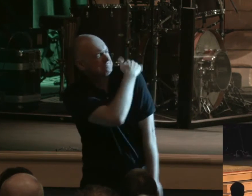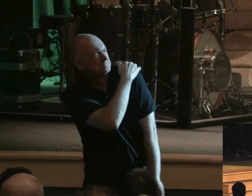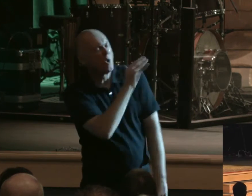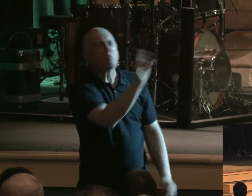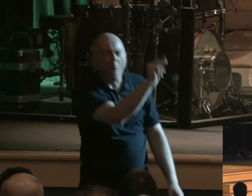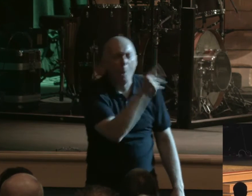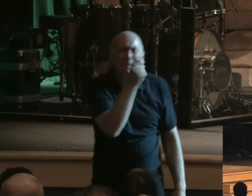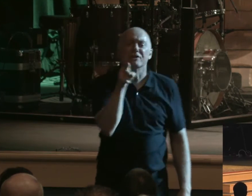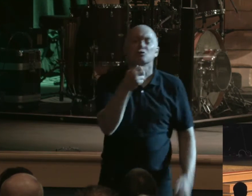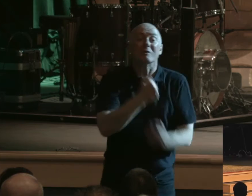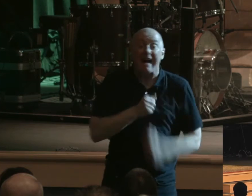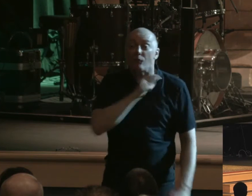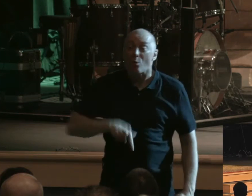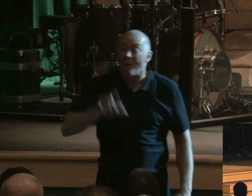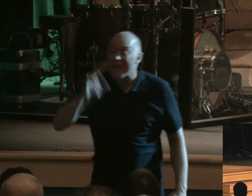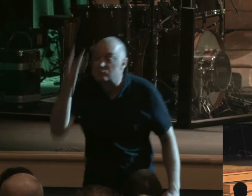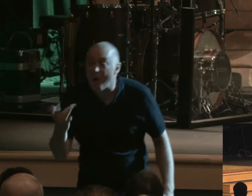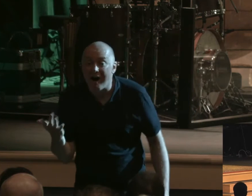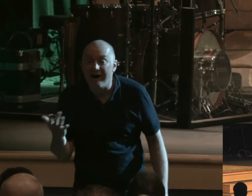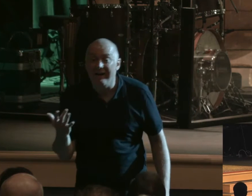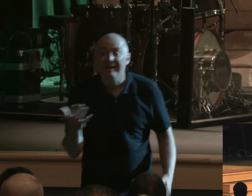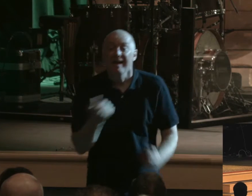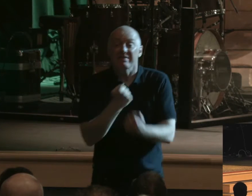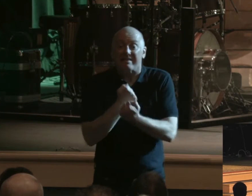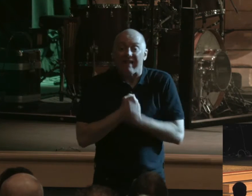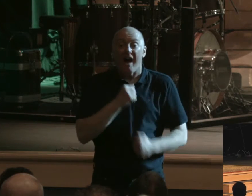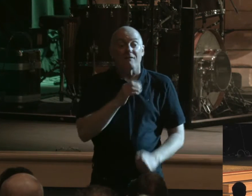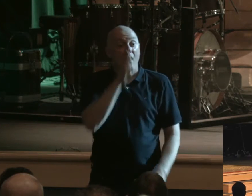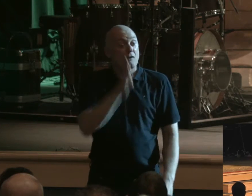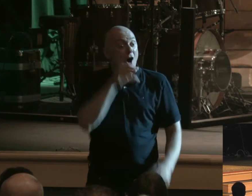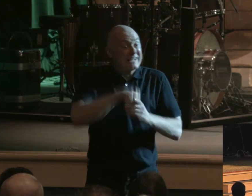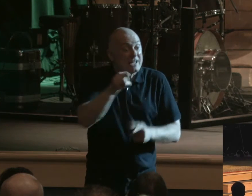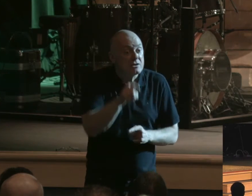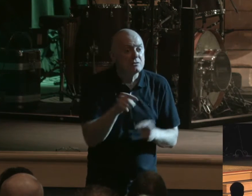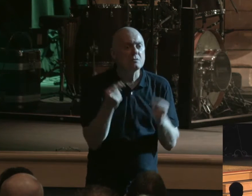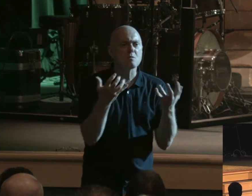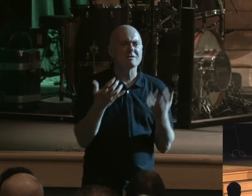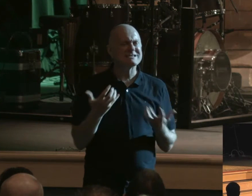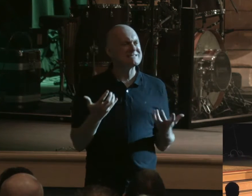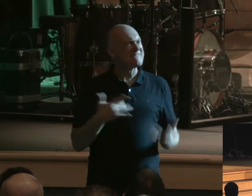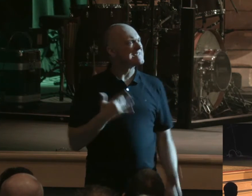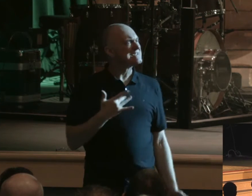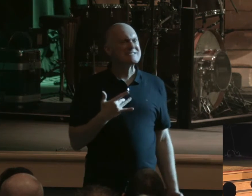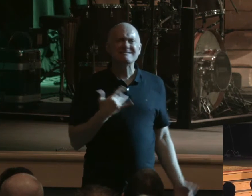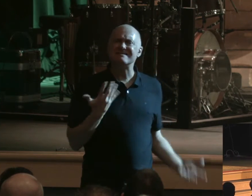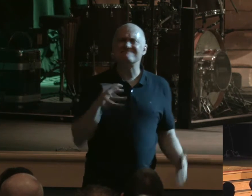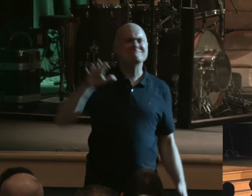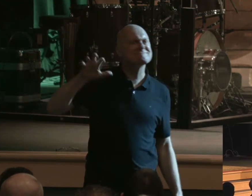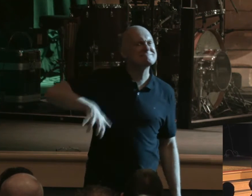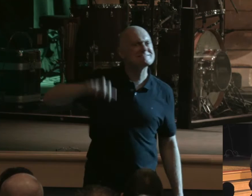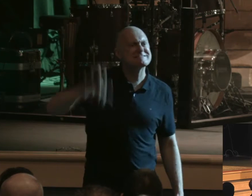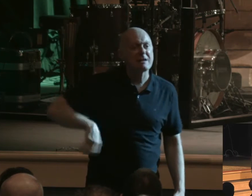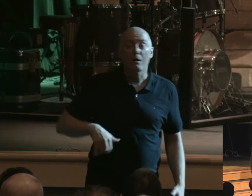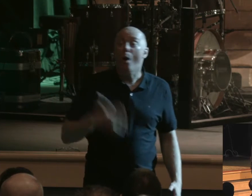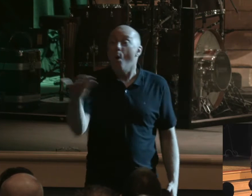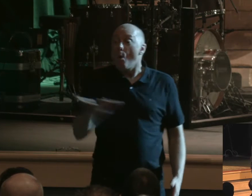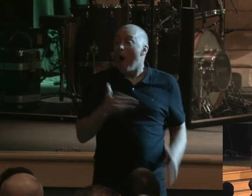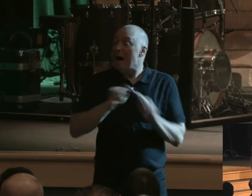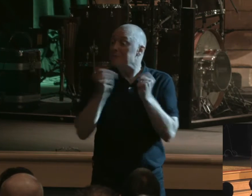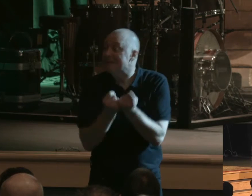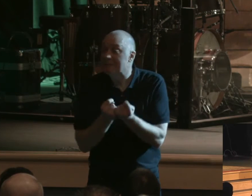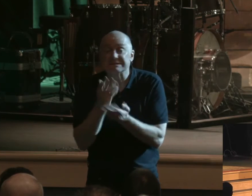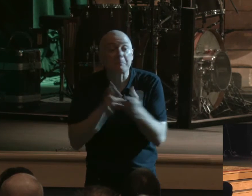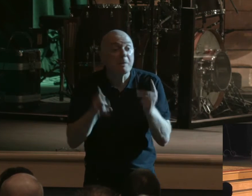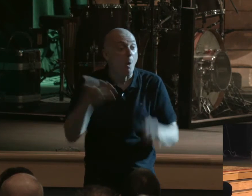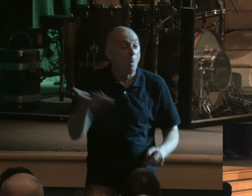No, because you love the Lord. And the love of God in you wants to come from you. Why do we serve on the welcome team during this season